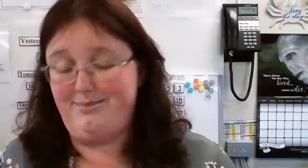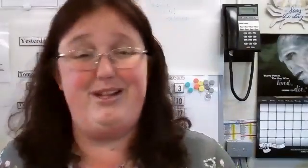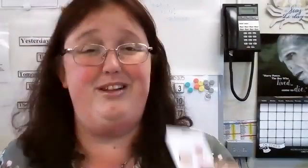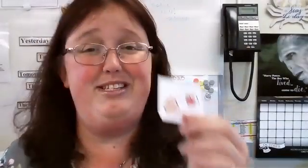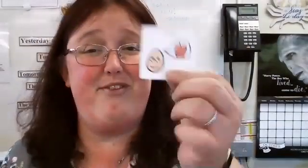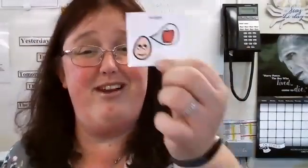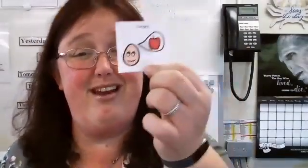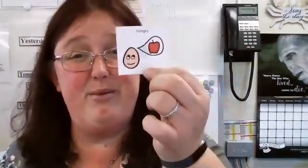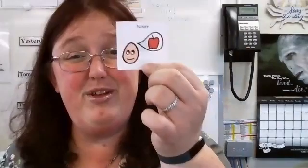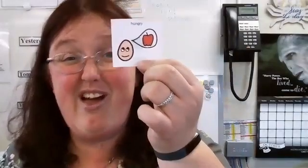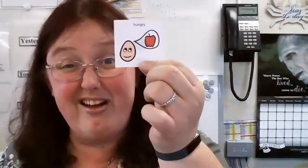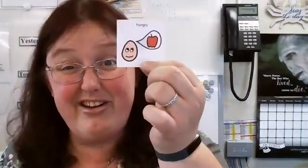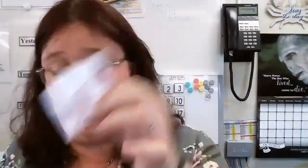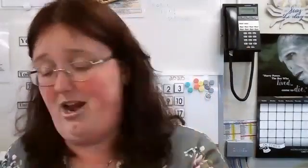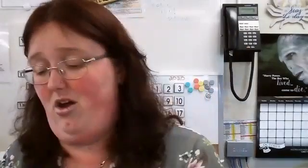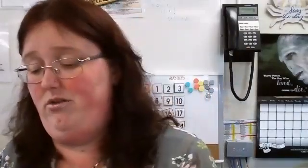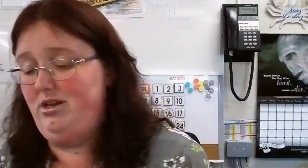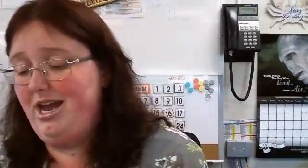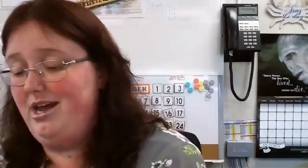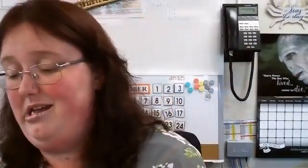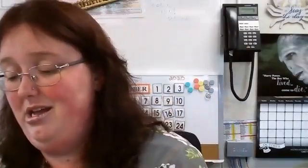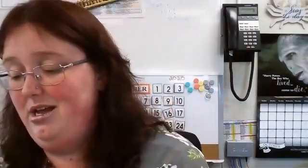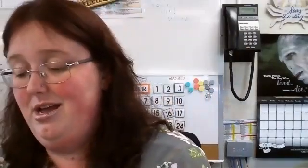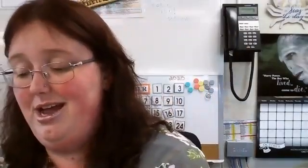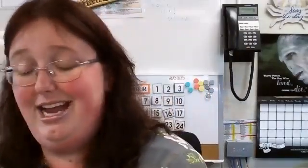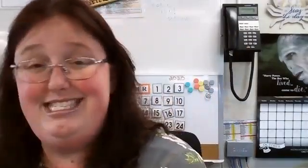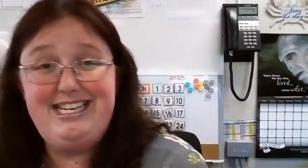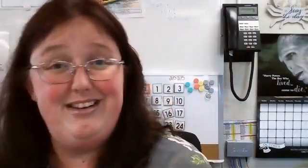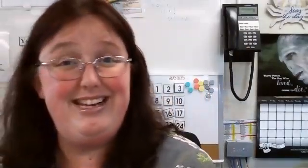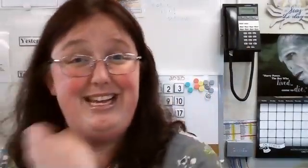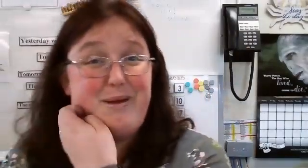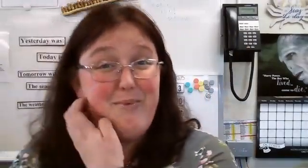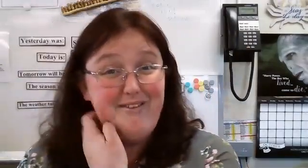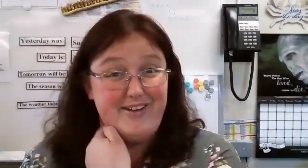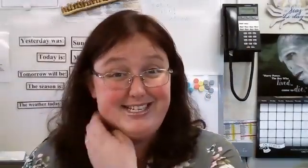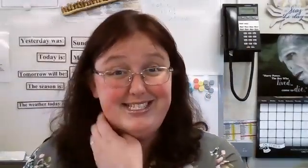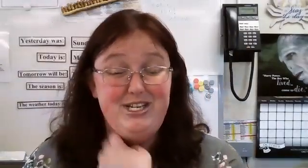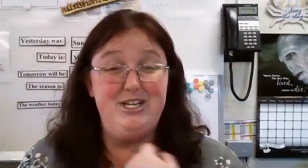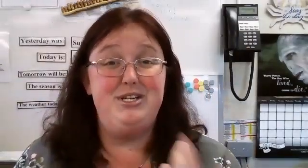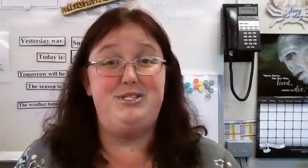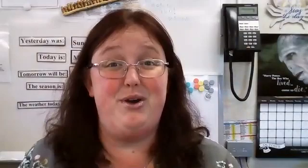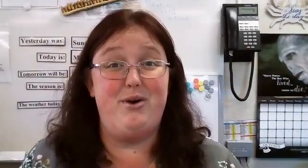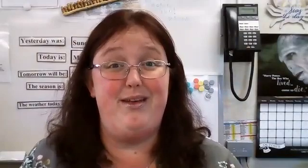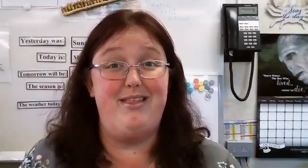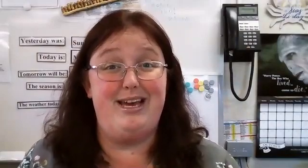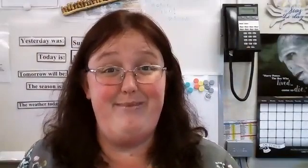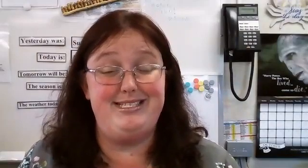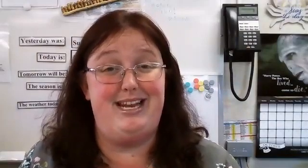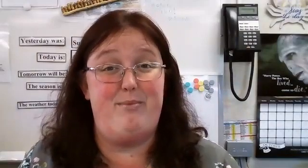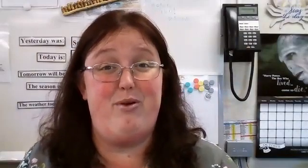Something a little different. I'm a little hungry right now. Yeah, I didn't eat my breakfast. So that means that I